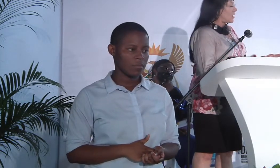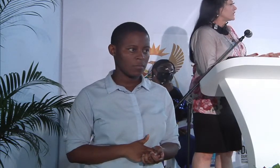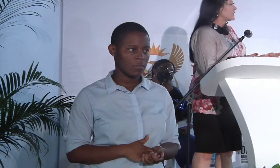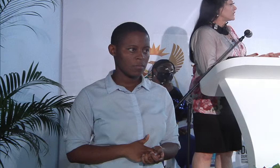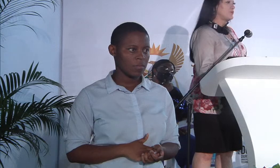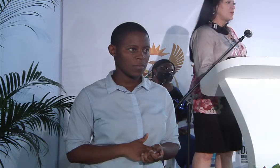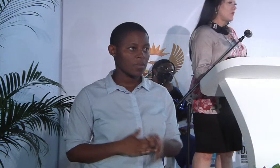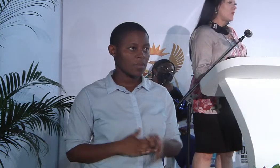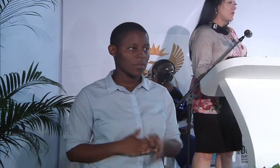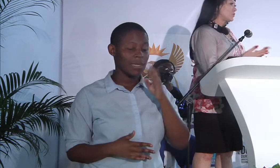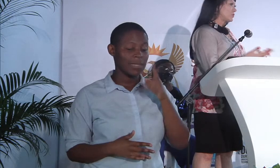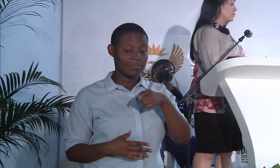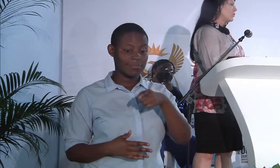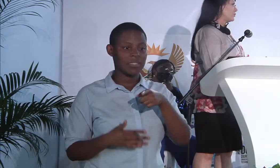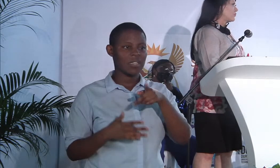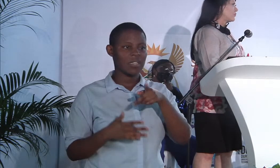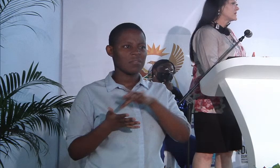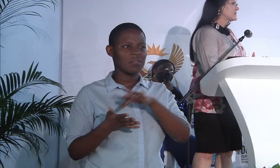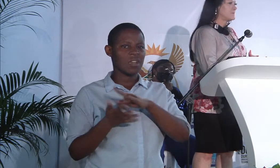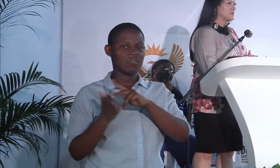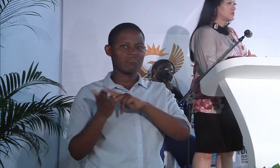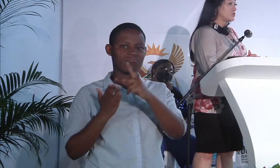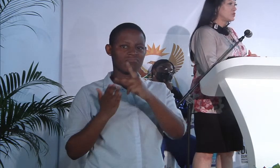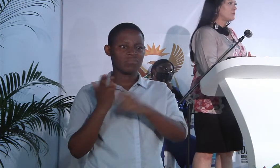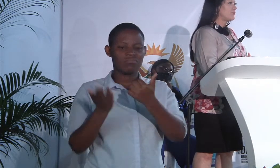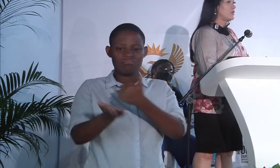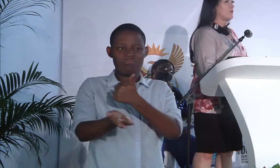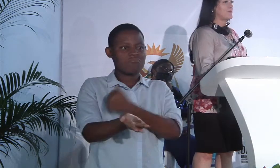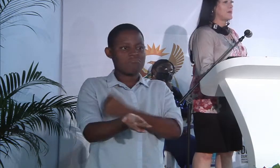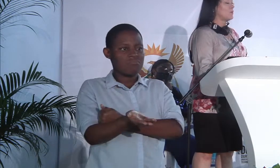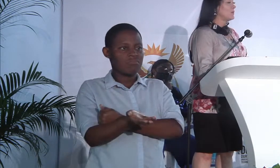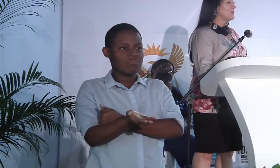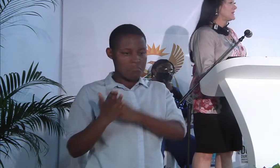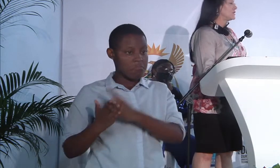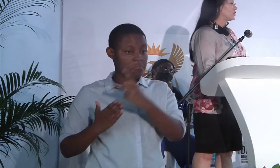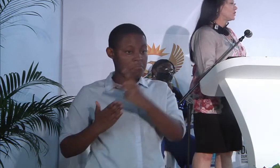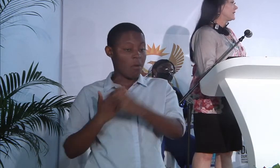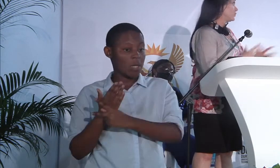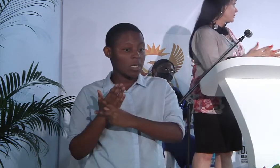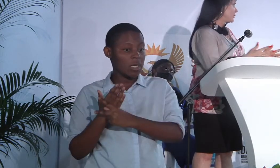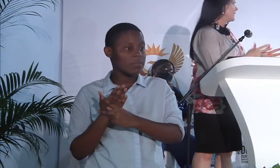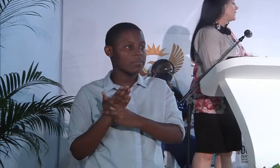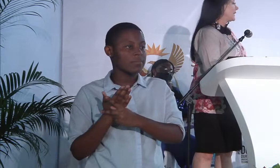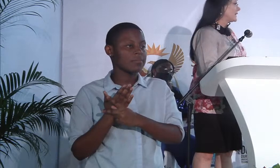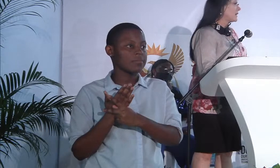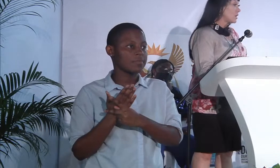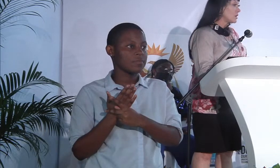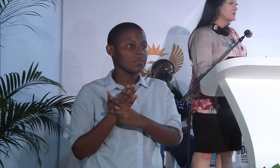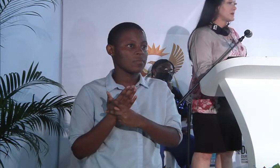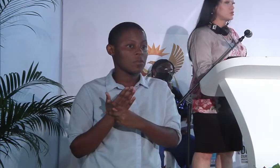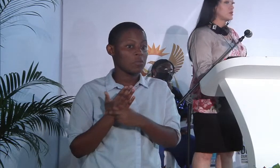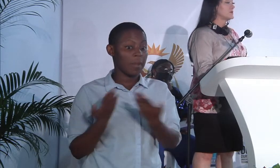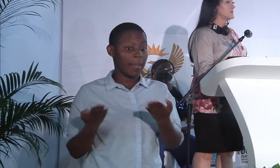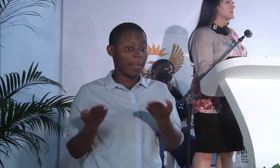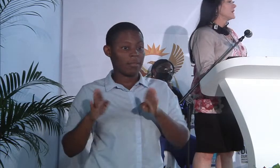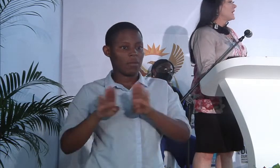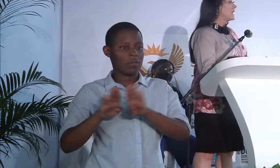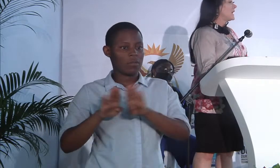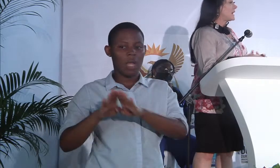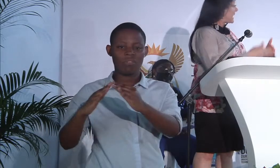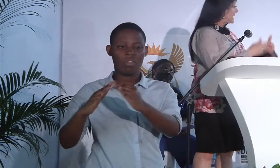harm reduction program or drug substitution program that we were doing in our lockdown